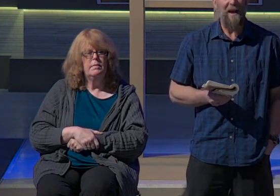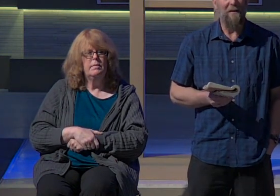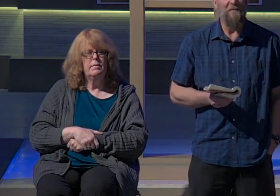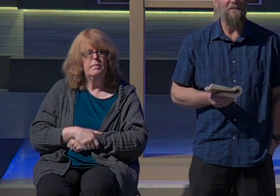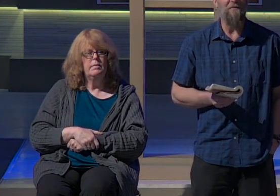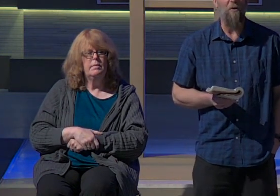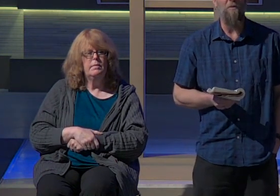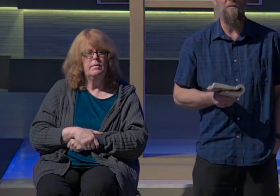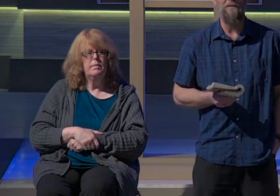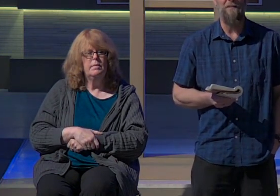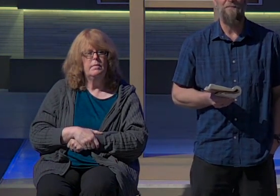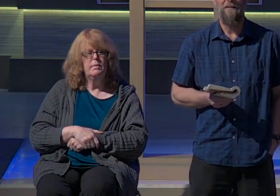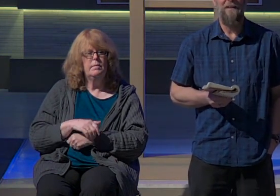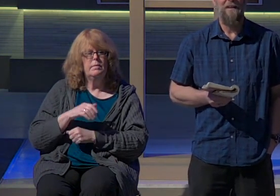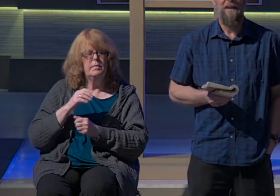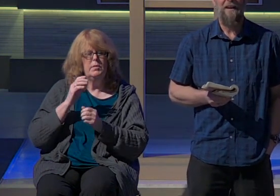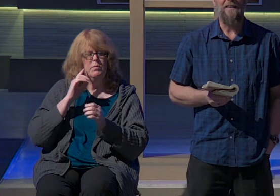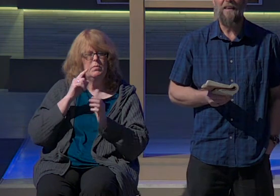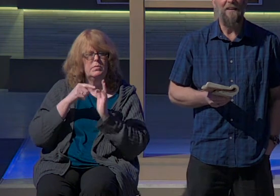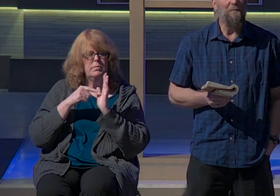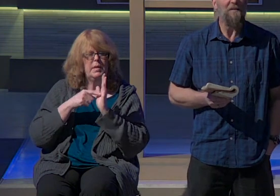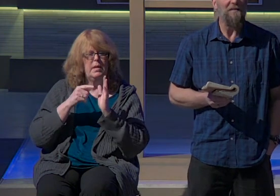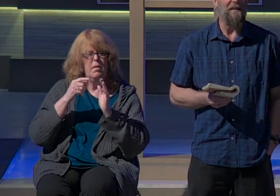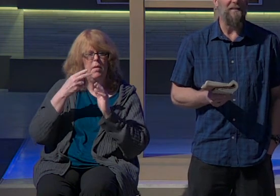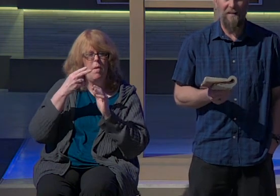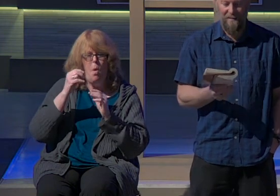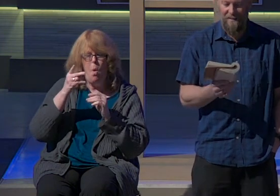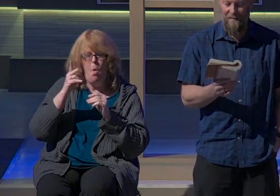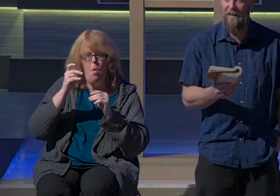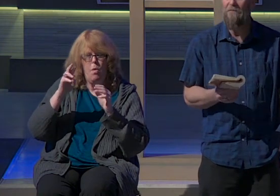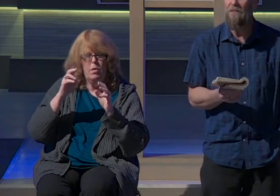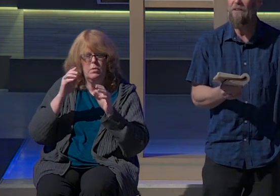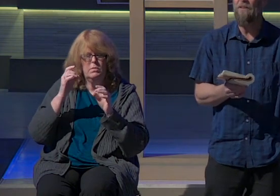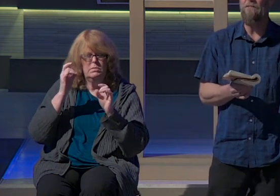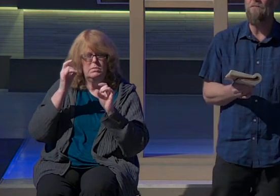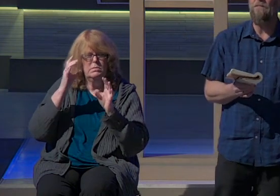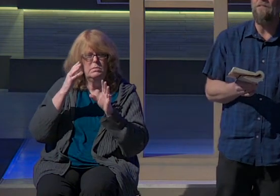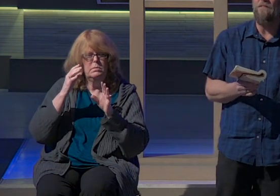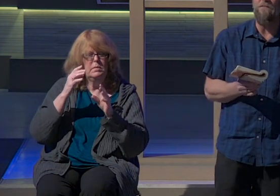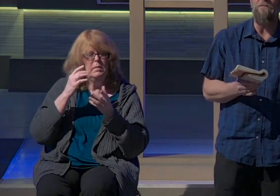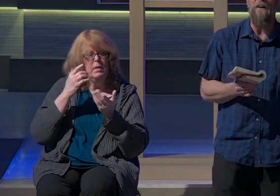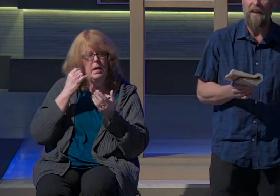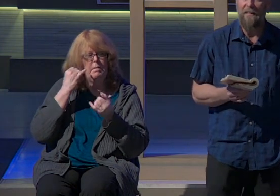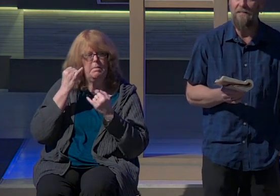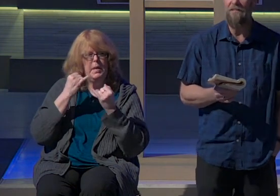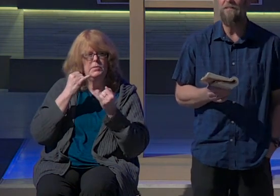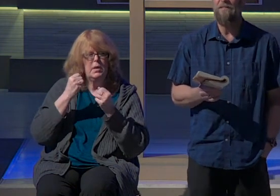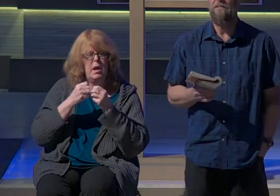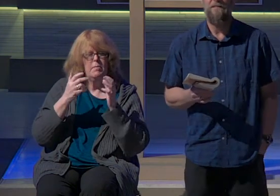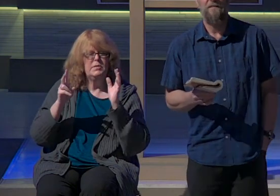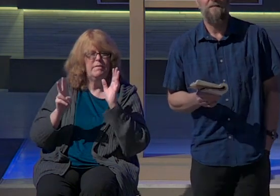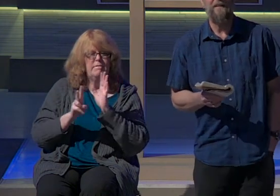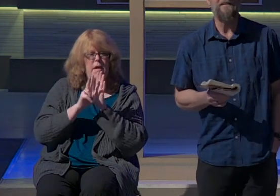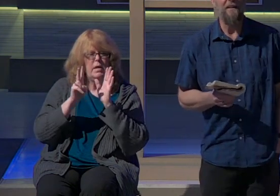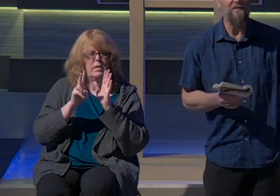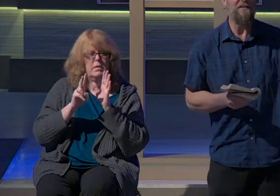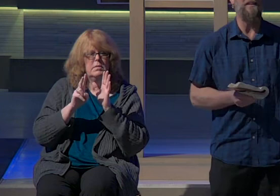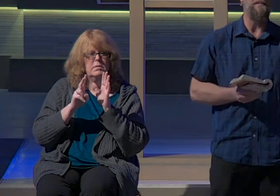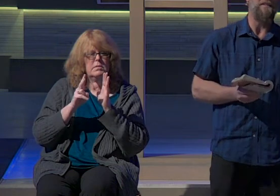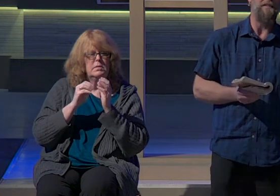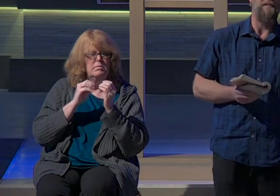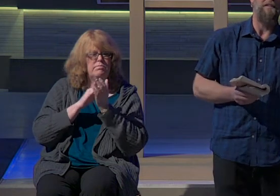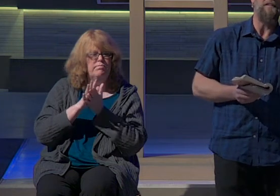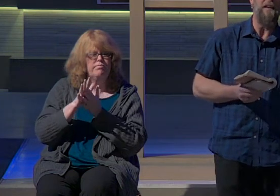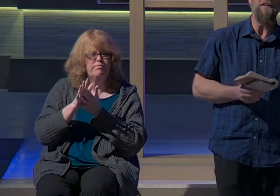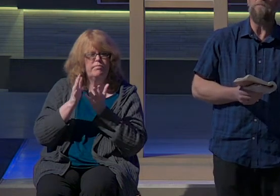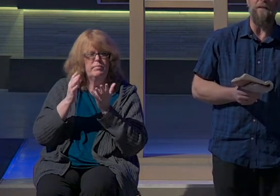An object of horror. I can't help but to think that the level of violence and